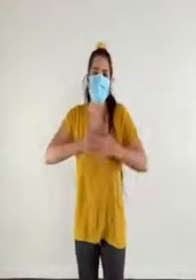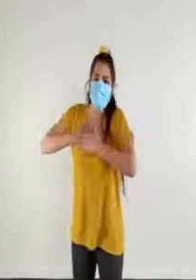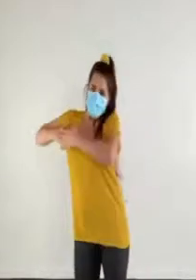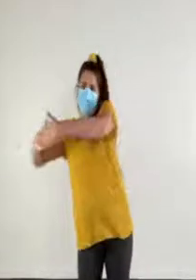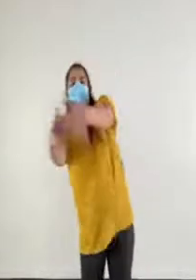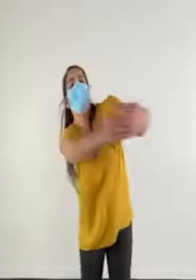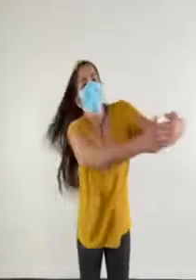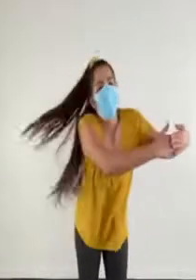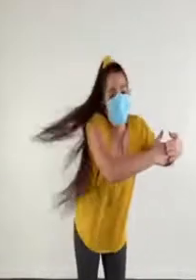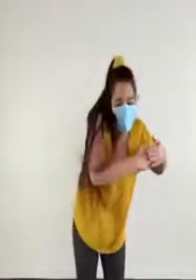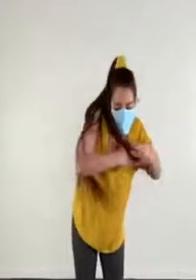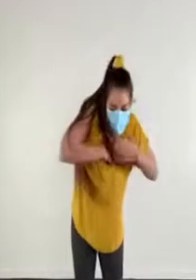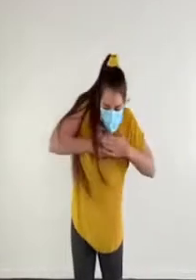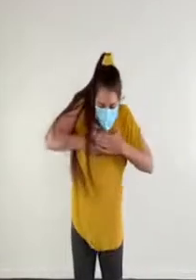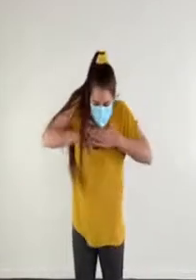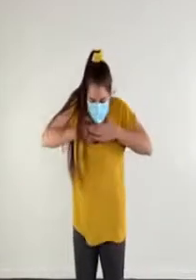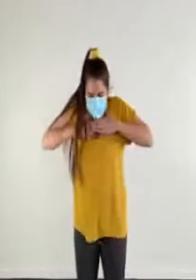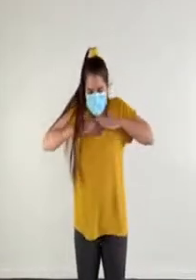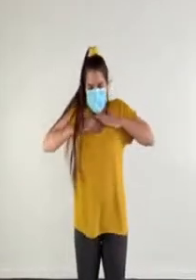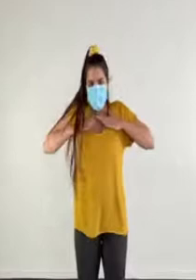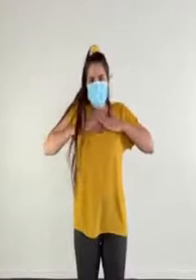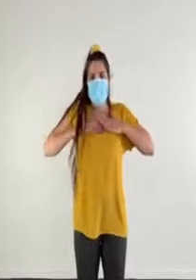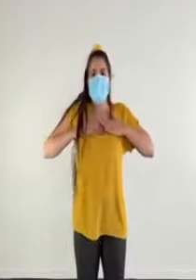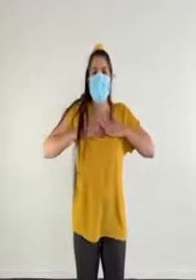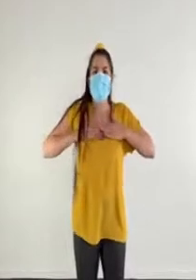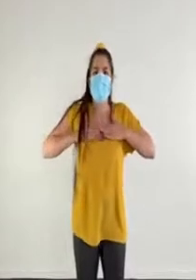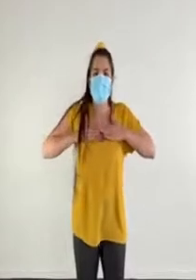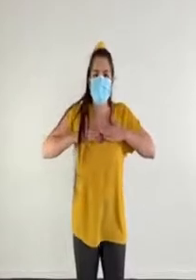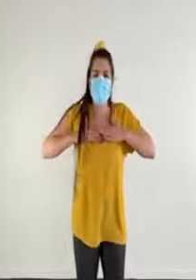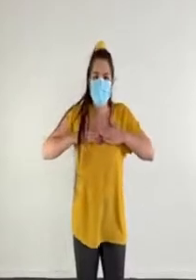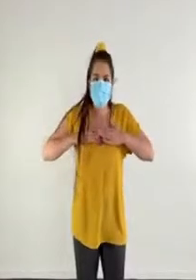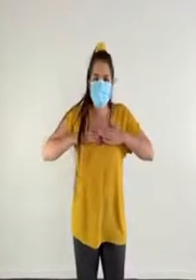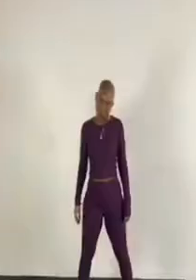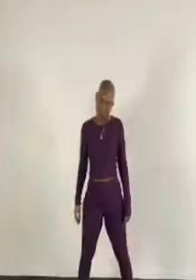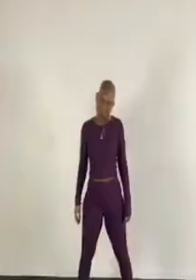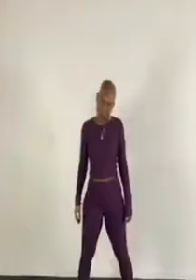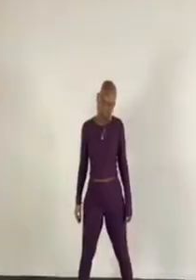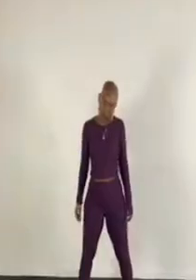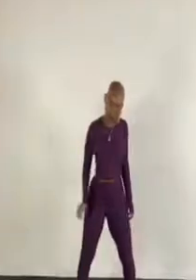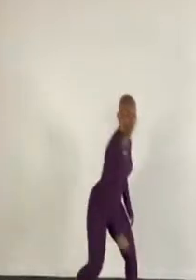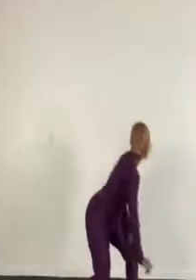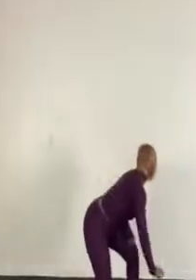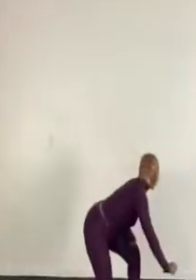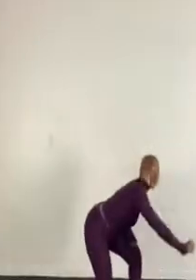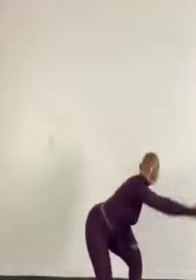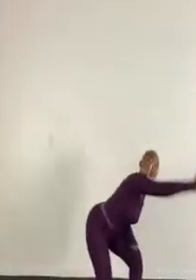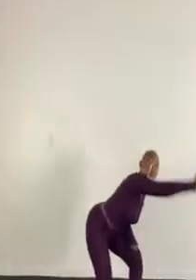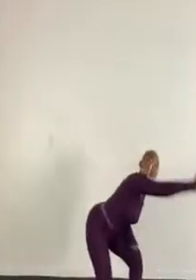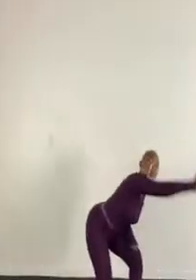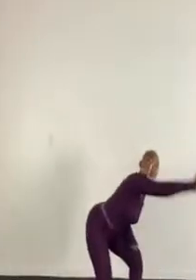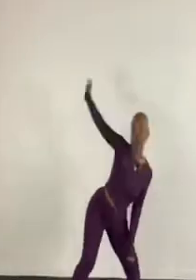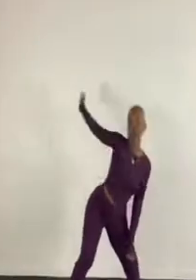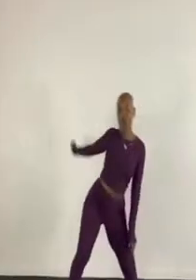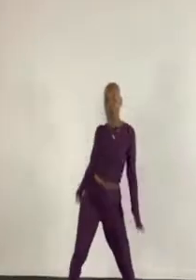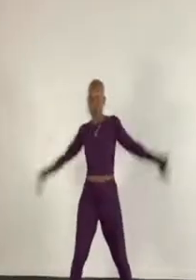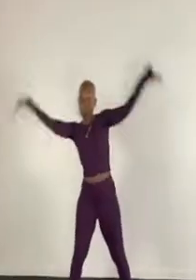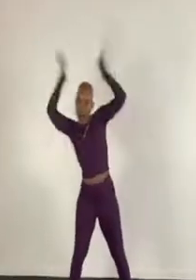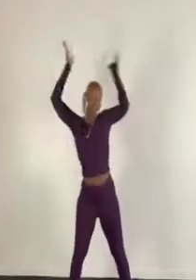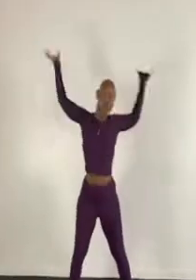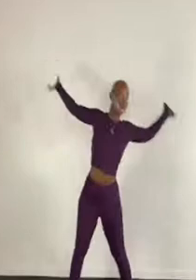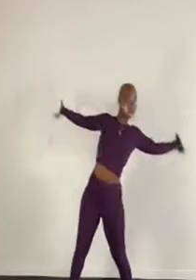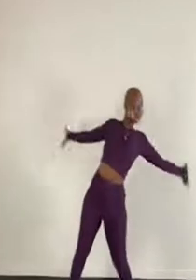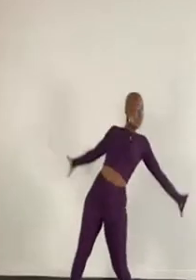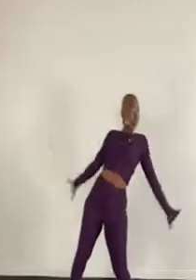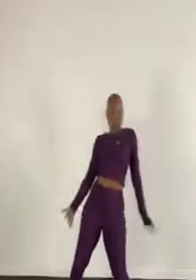in purple hoped encouragement would soothe the loser. Girlfriend, sister, girl, or should I say